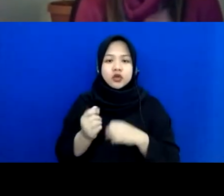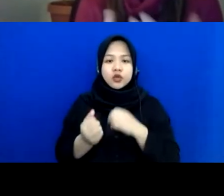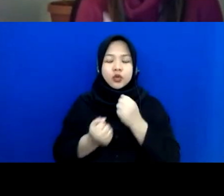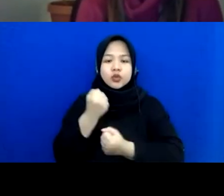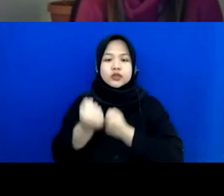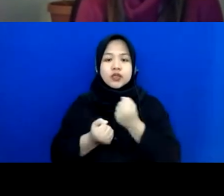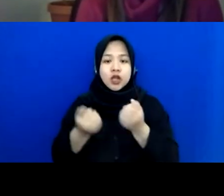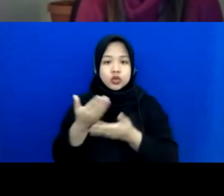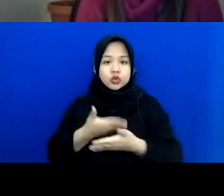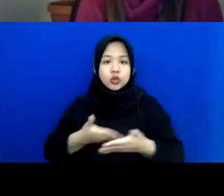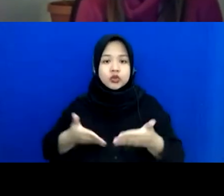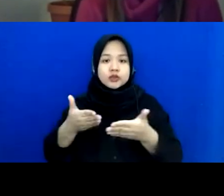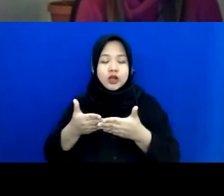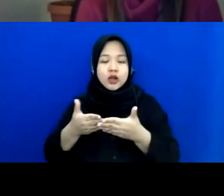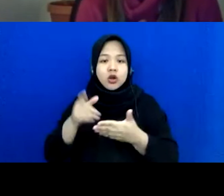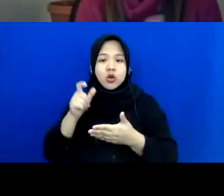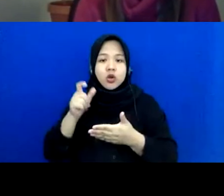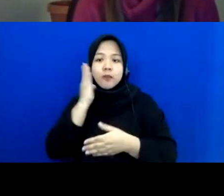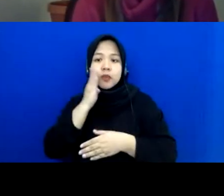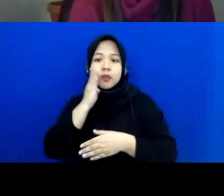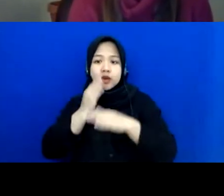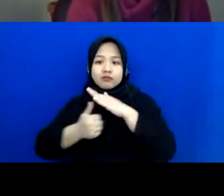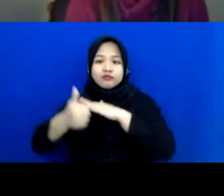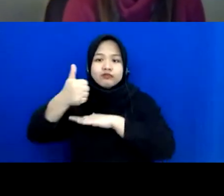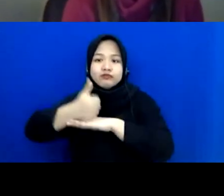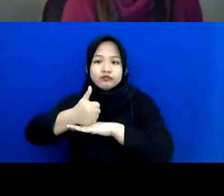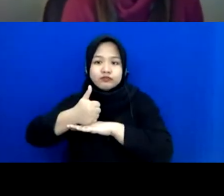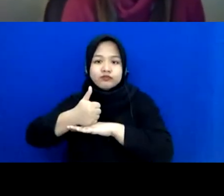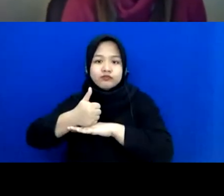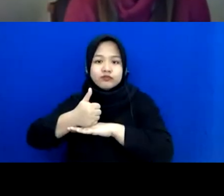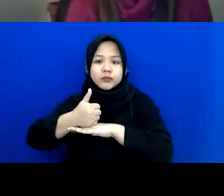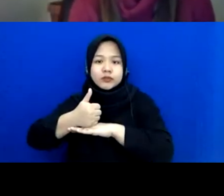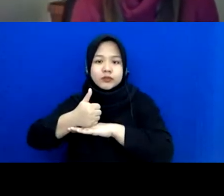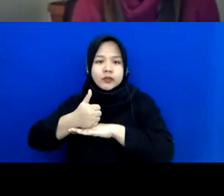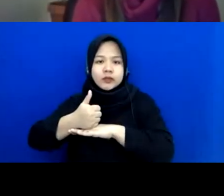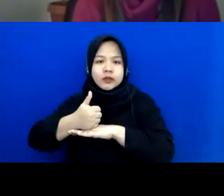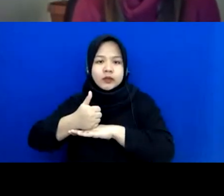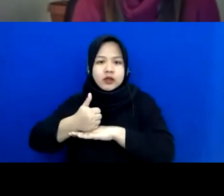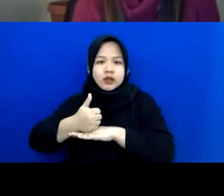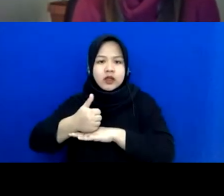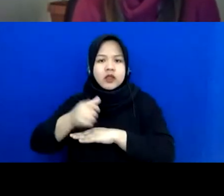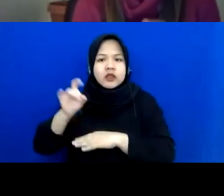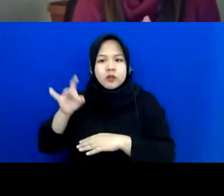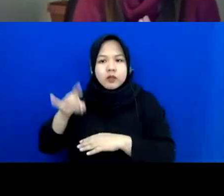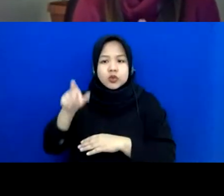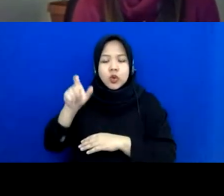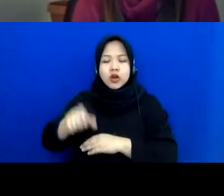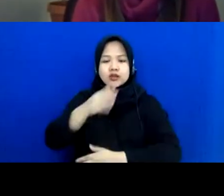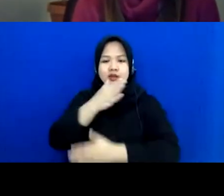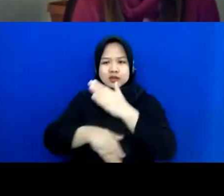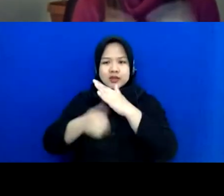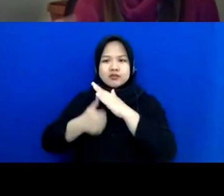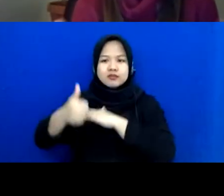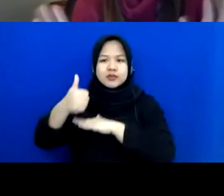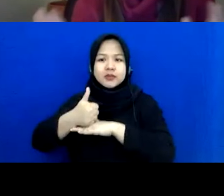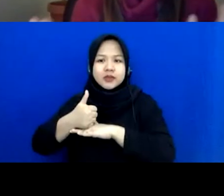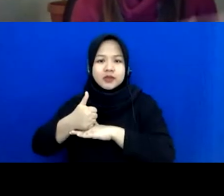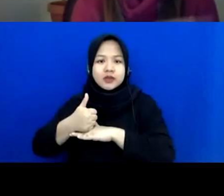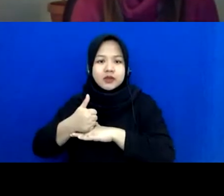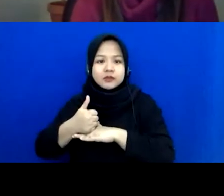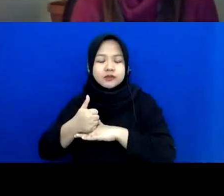led by young social entrepreneurs, many of whom are persons with disabilities themselves. So trends